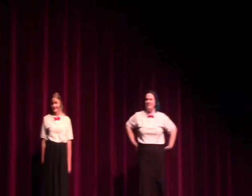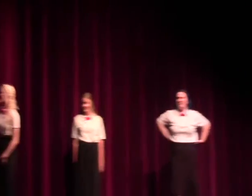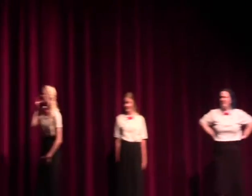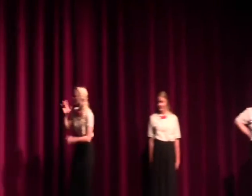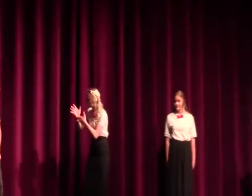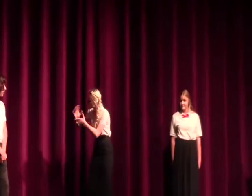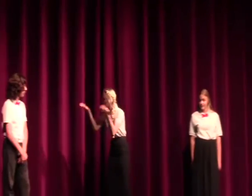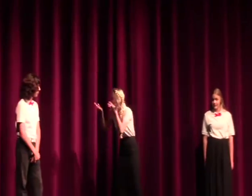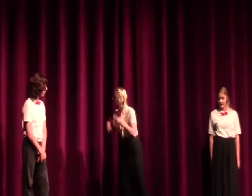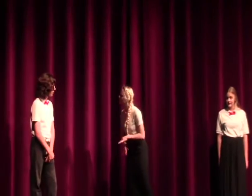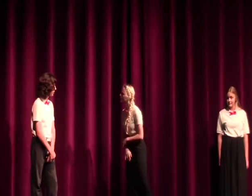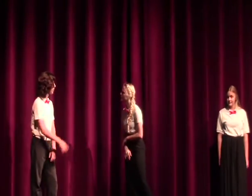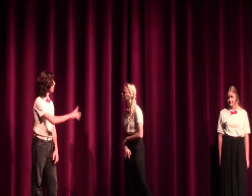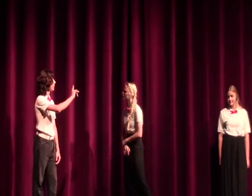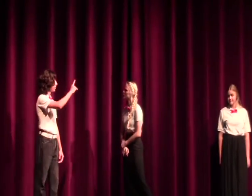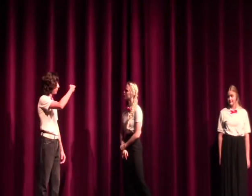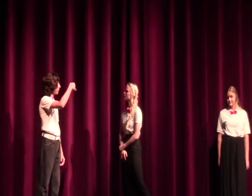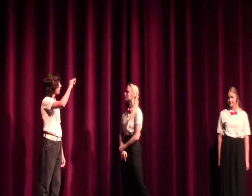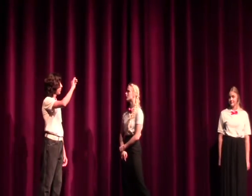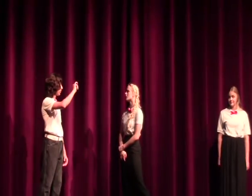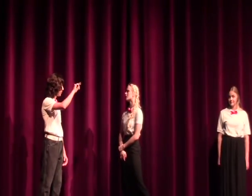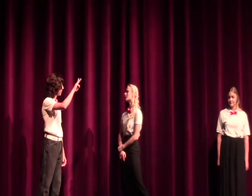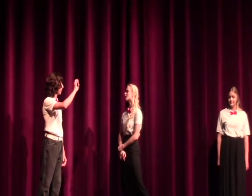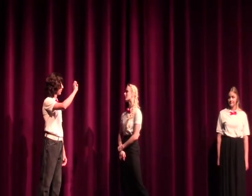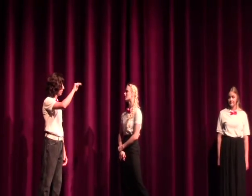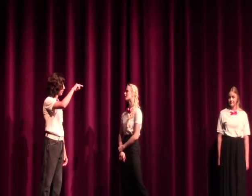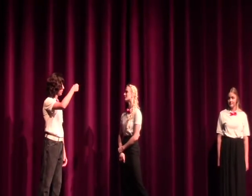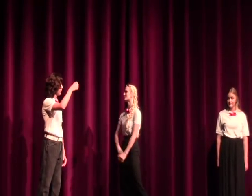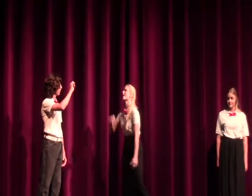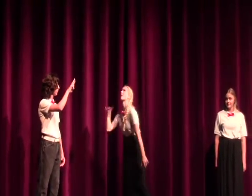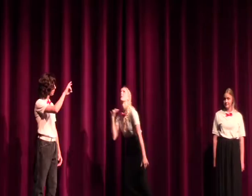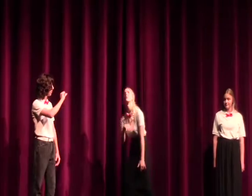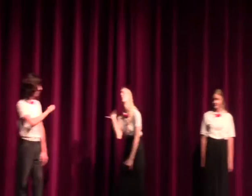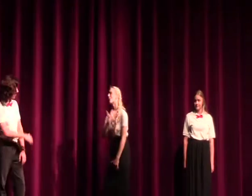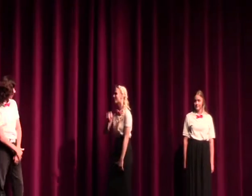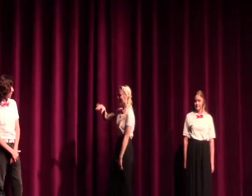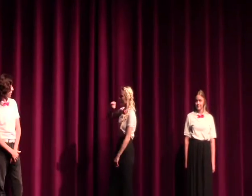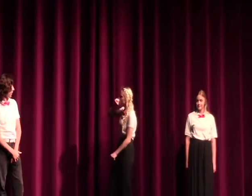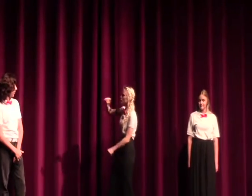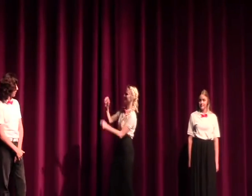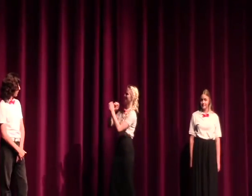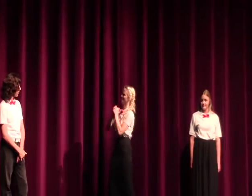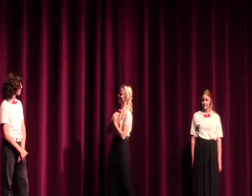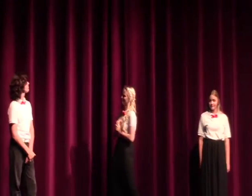What's your favorite movie? The Avengers. Oh, I love that movie.